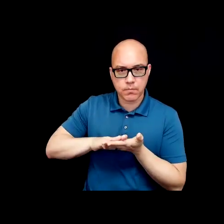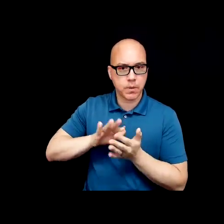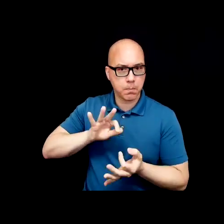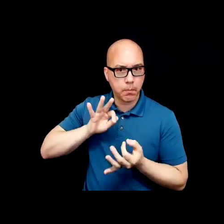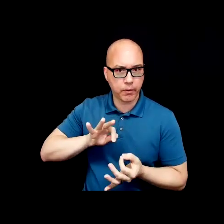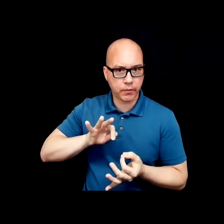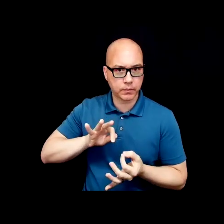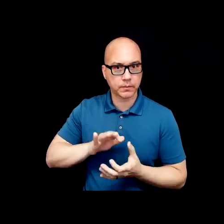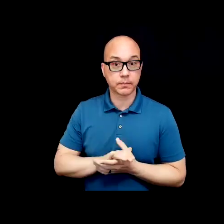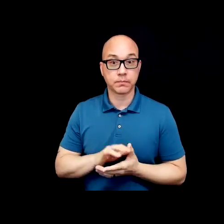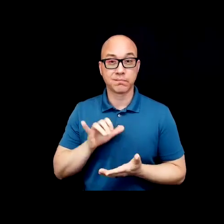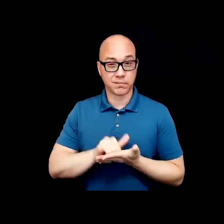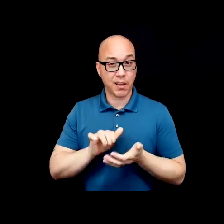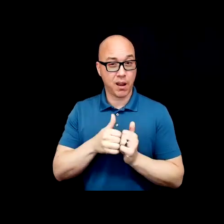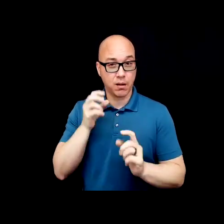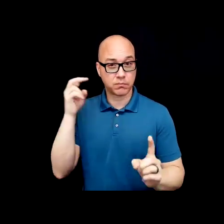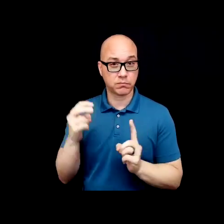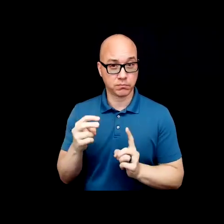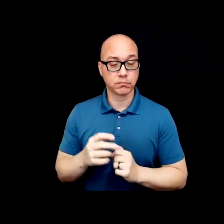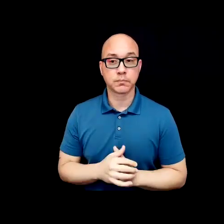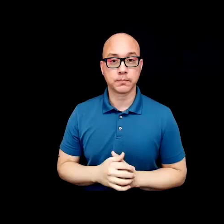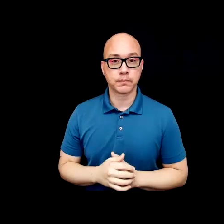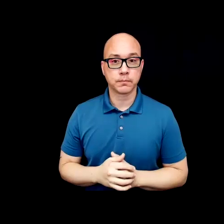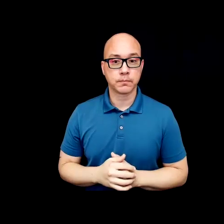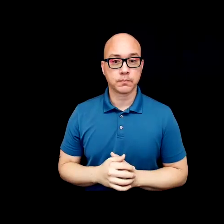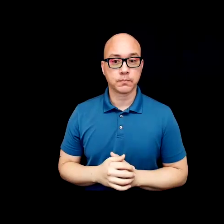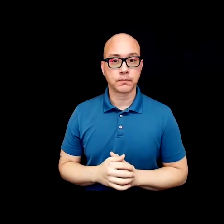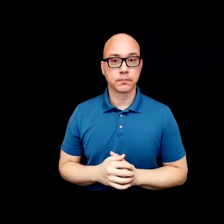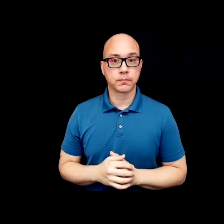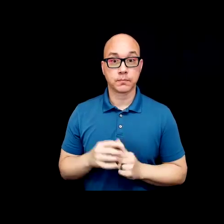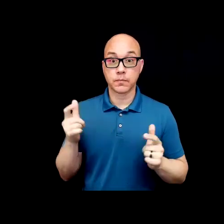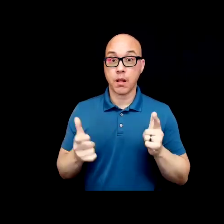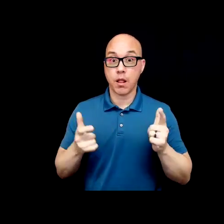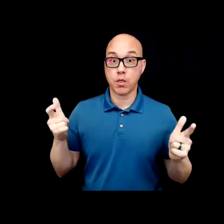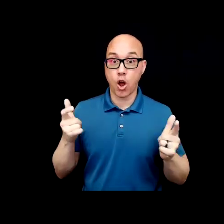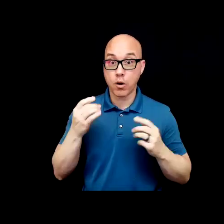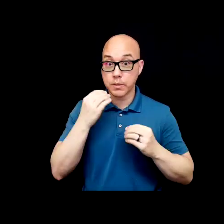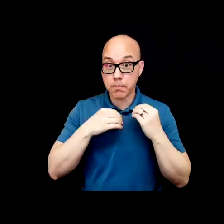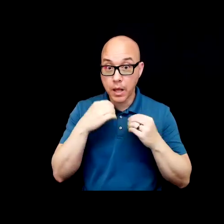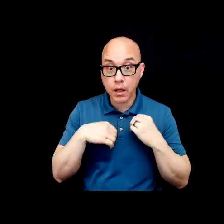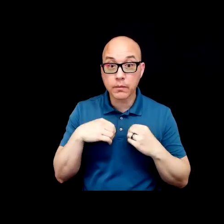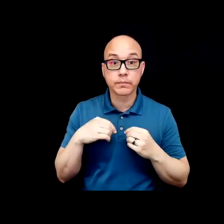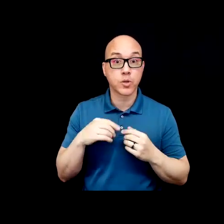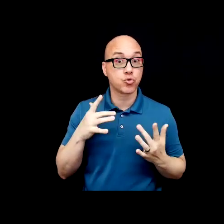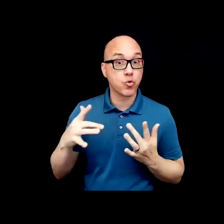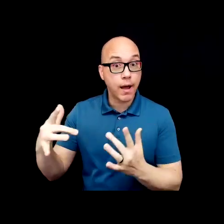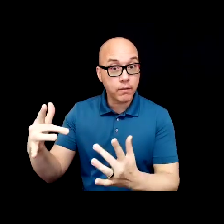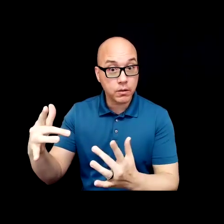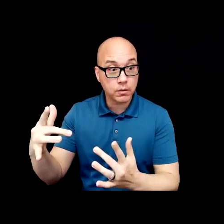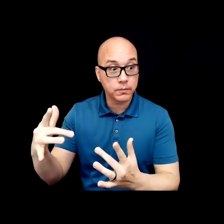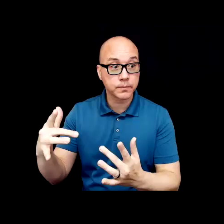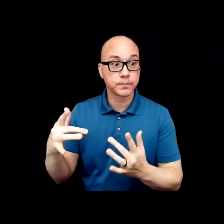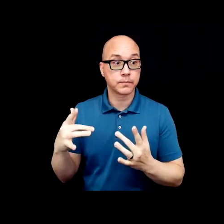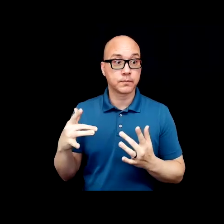top tier. That's how we're looking at this. So large meals and travel deductions is a category that I want